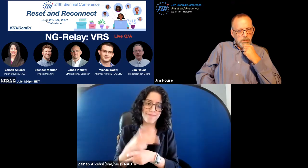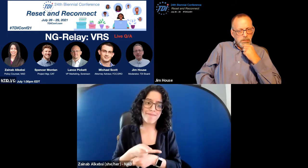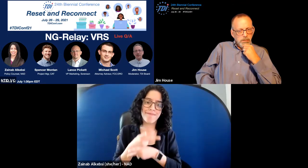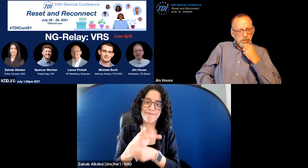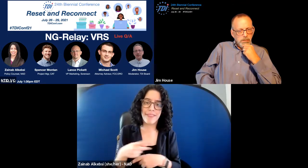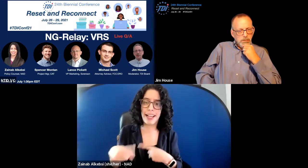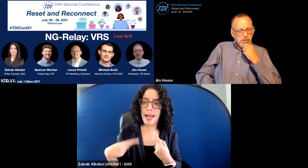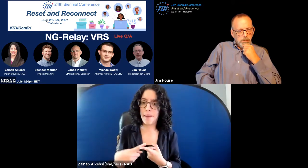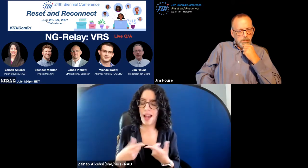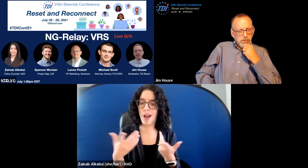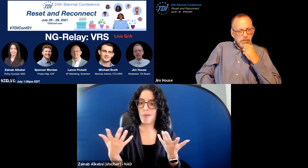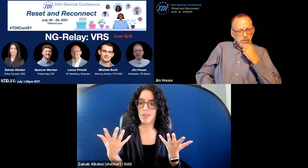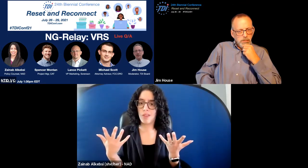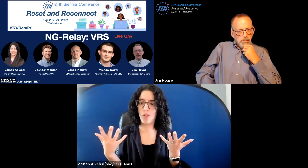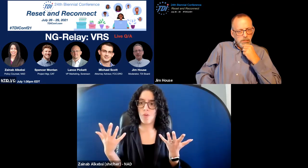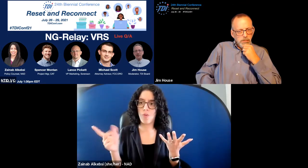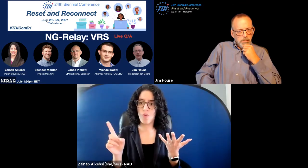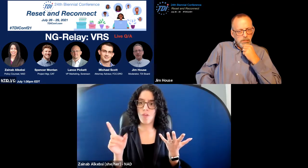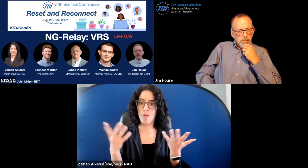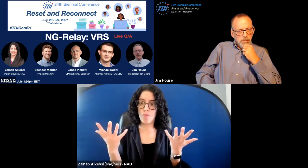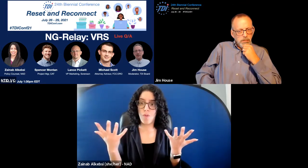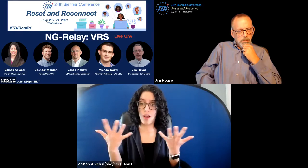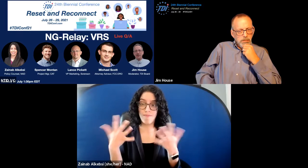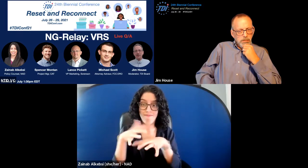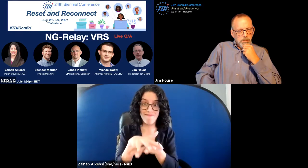healthy. So I just want to be careful about,